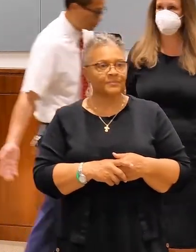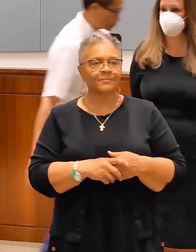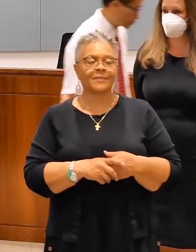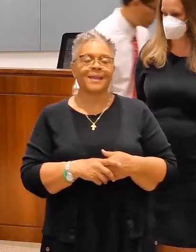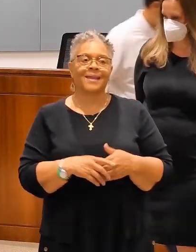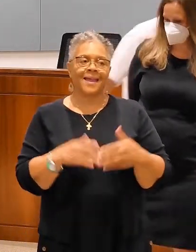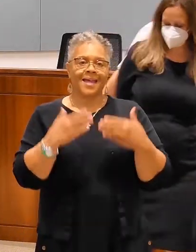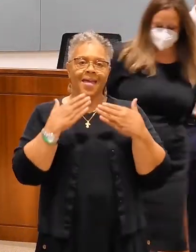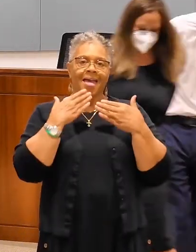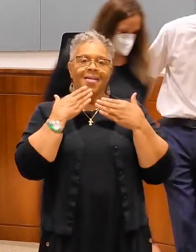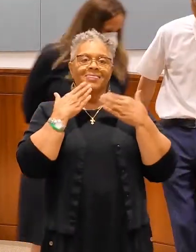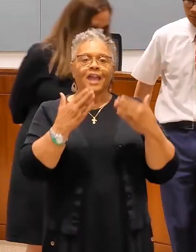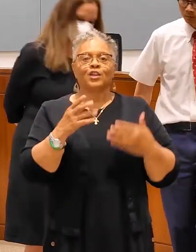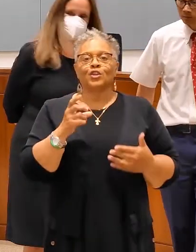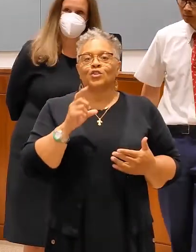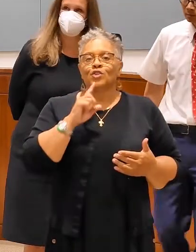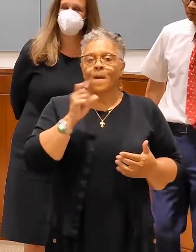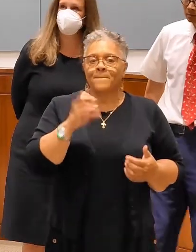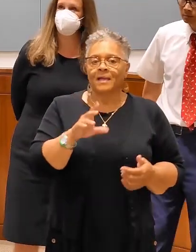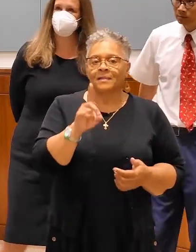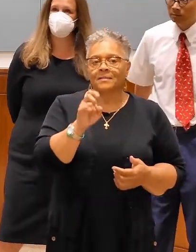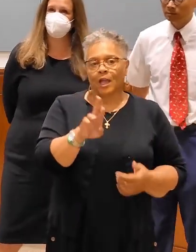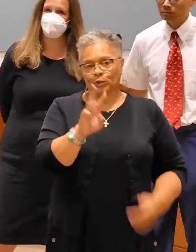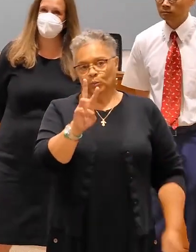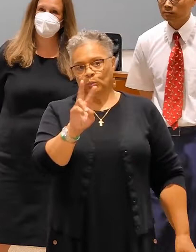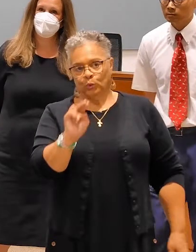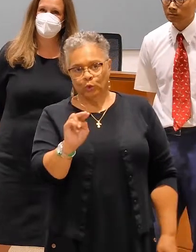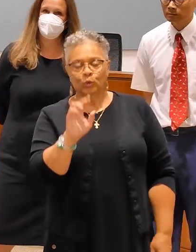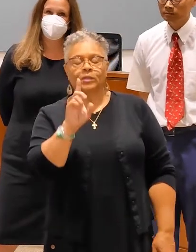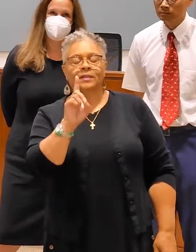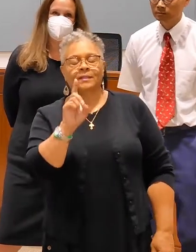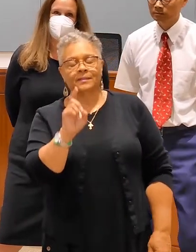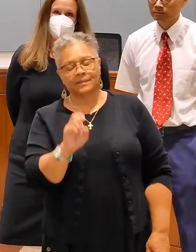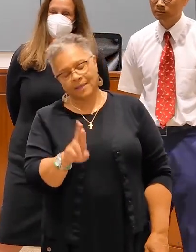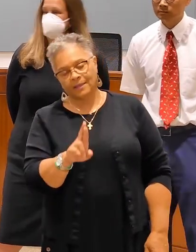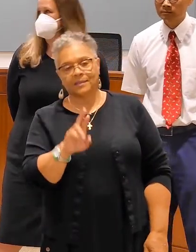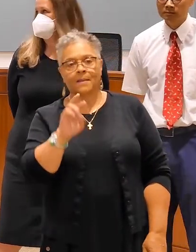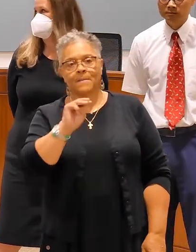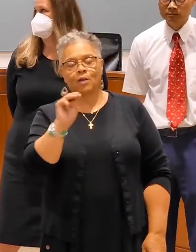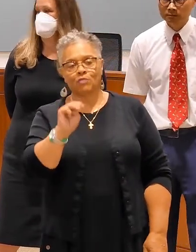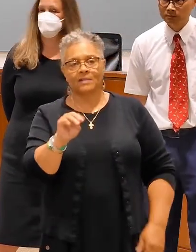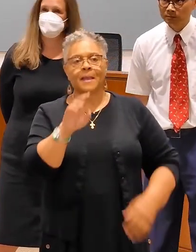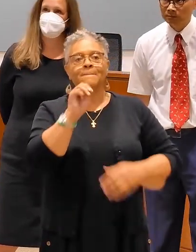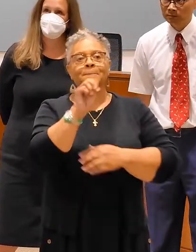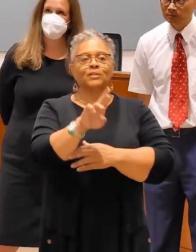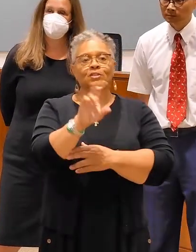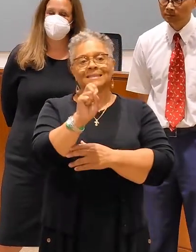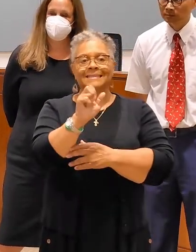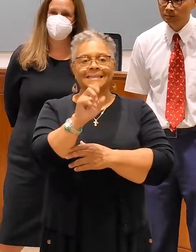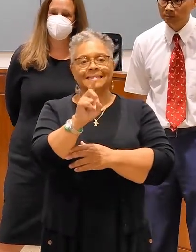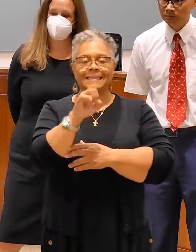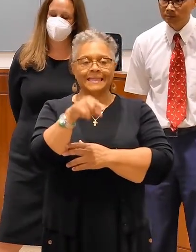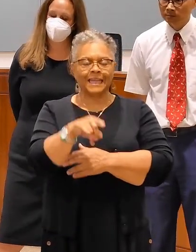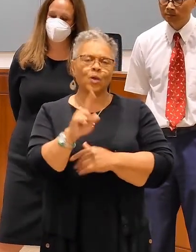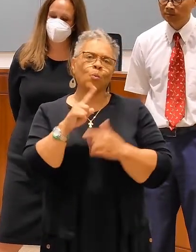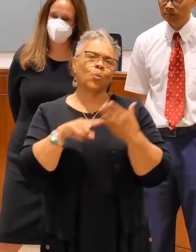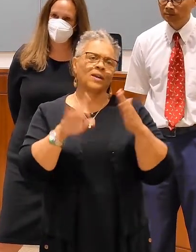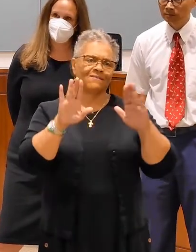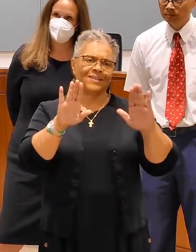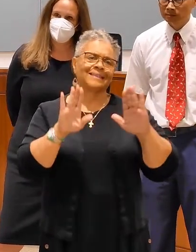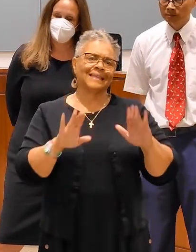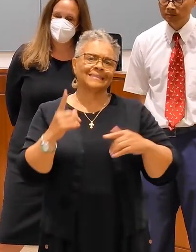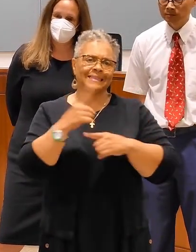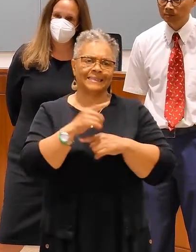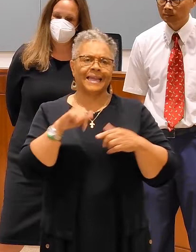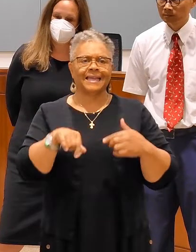Thank you so much, Dr. Wu, Dr. Materano, Mr. Siddiqui. What a fantastic day here in Howard County, a day